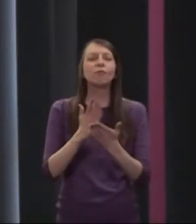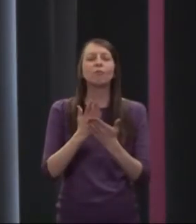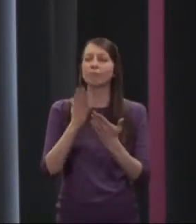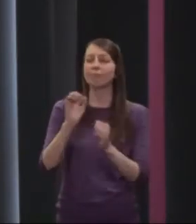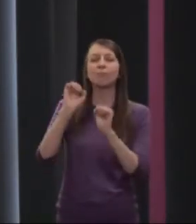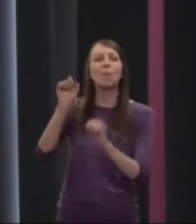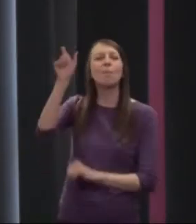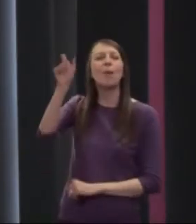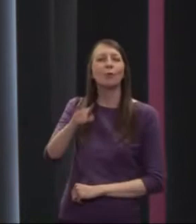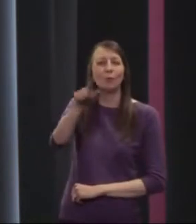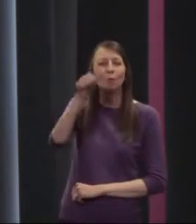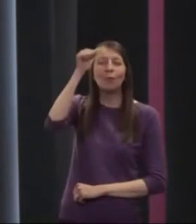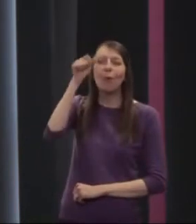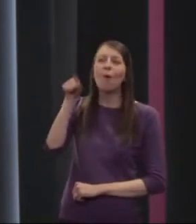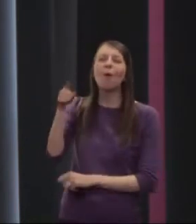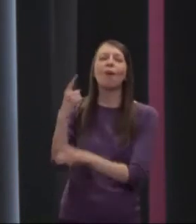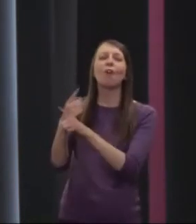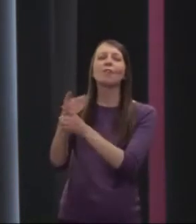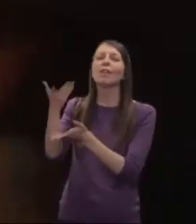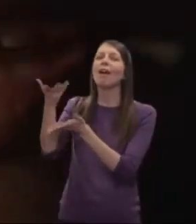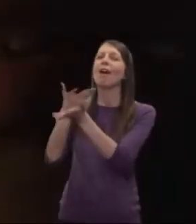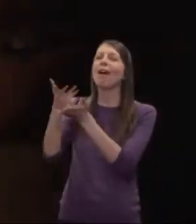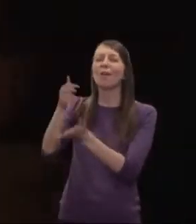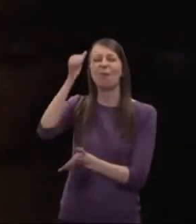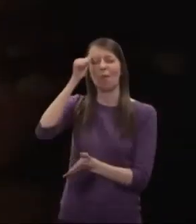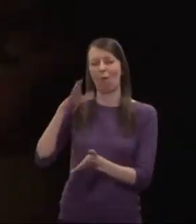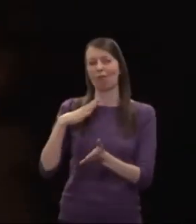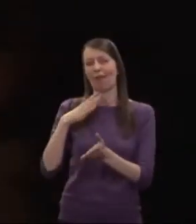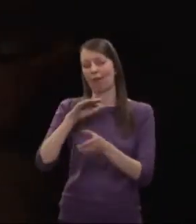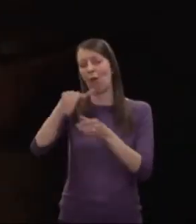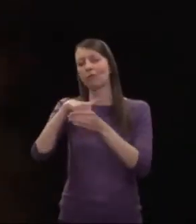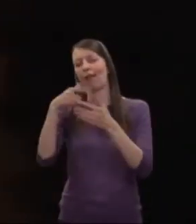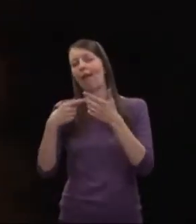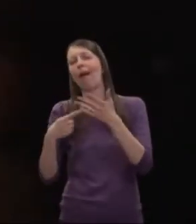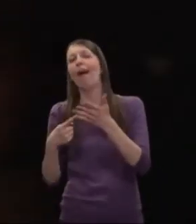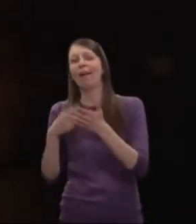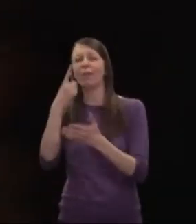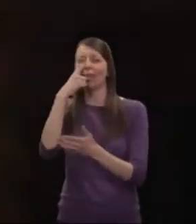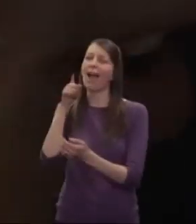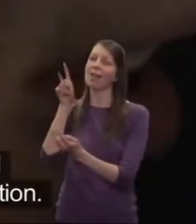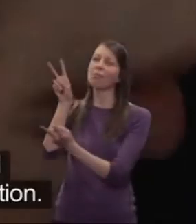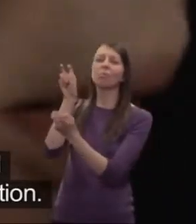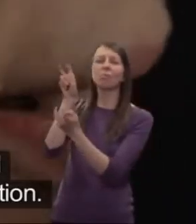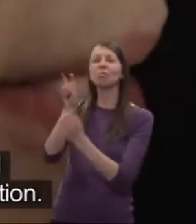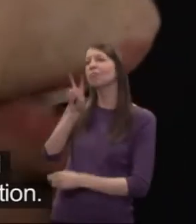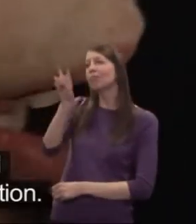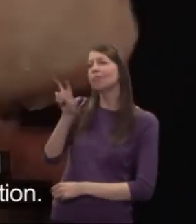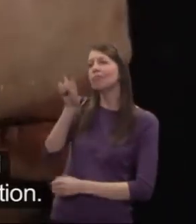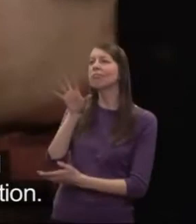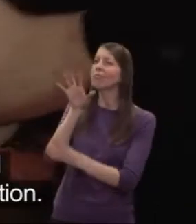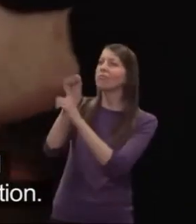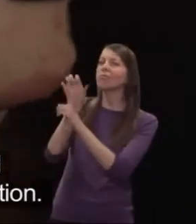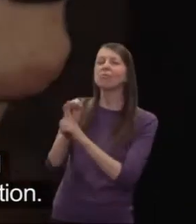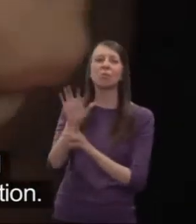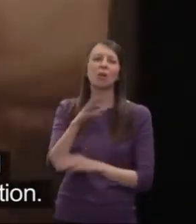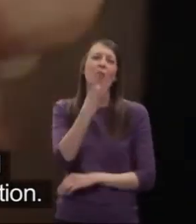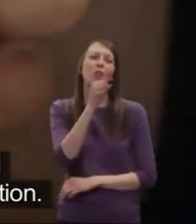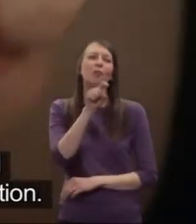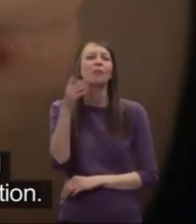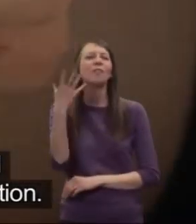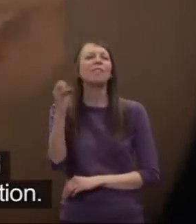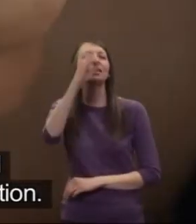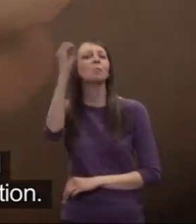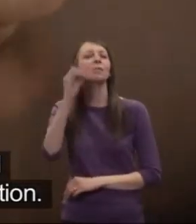Depending on how predictable the speech context is, you can maybe lip